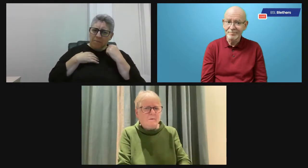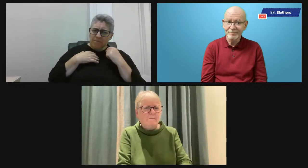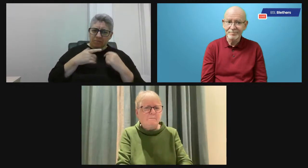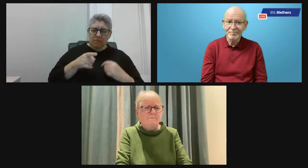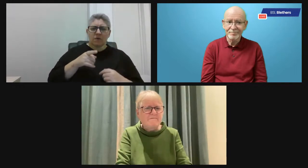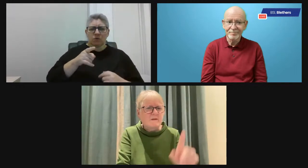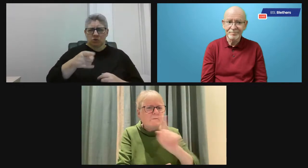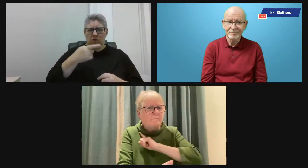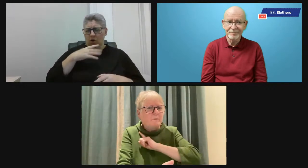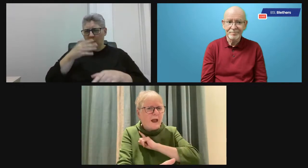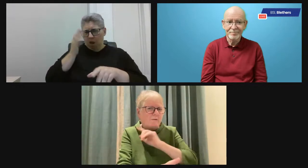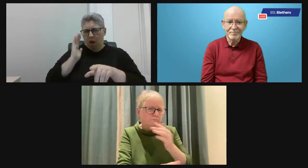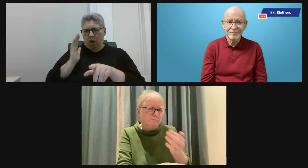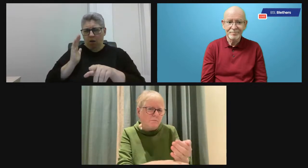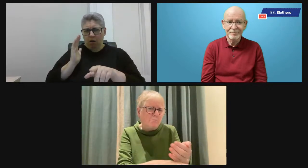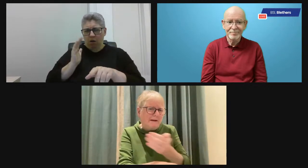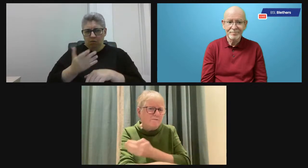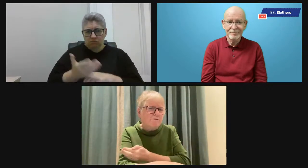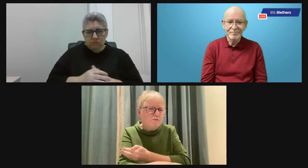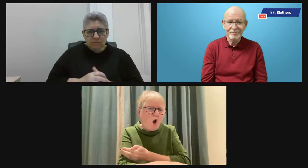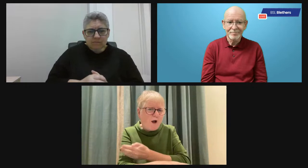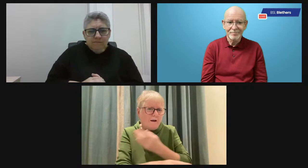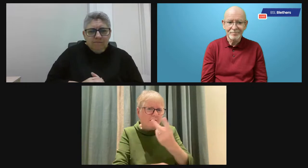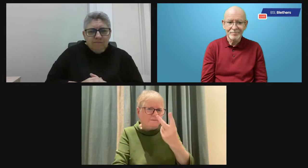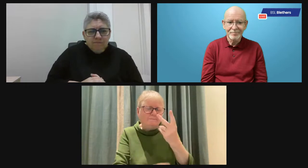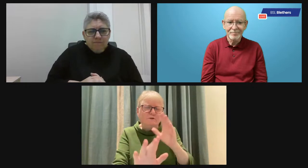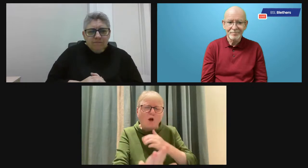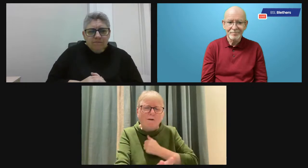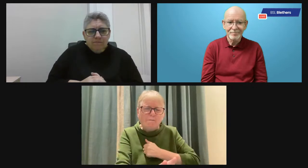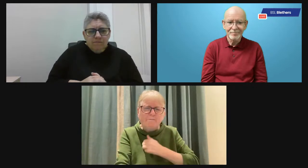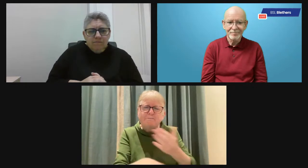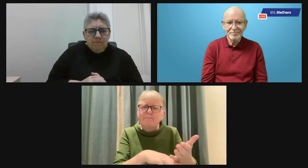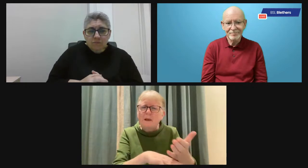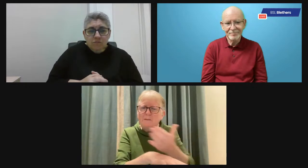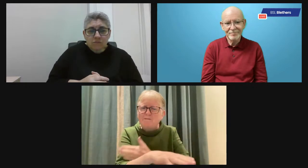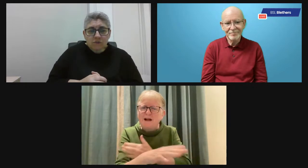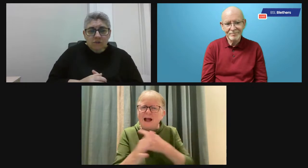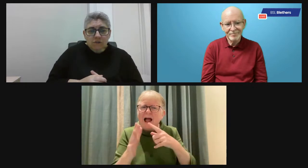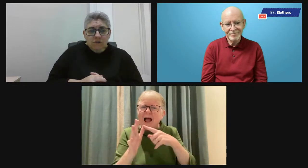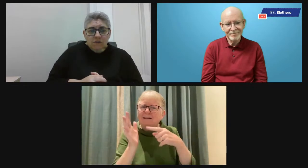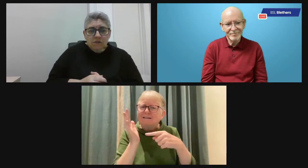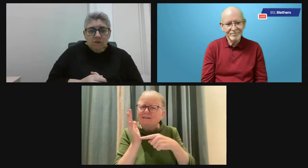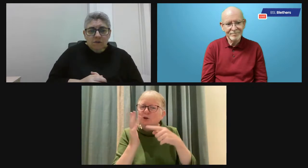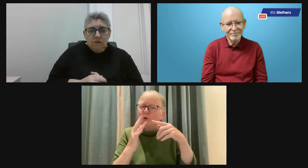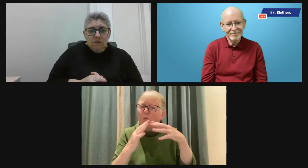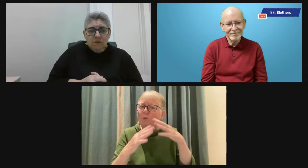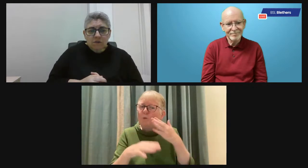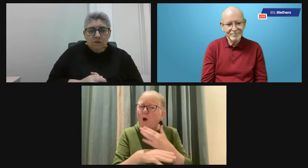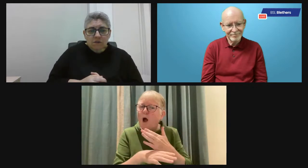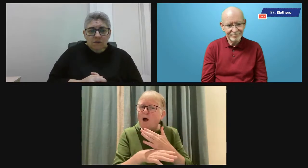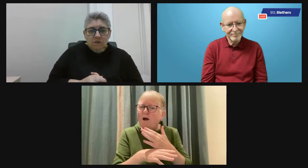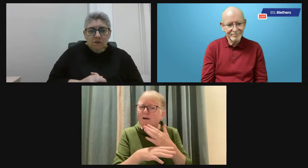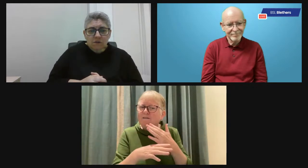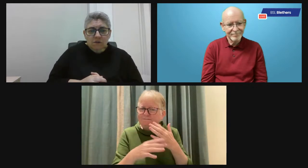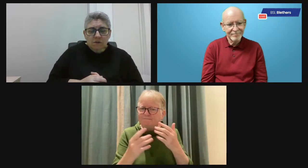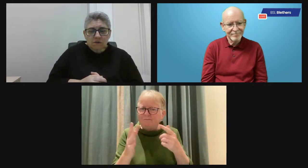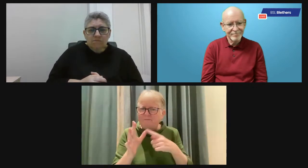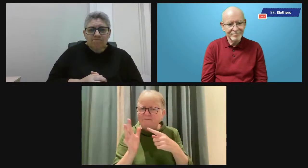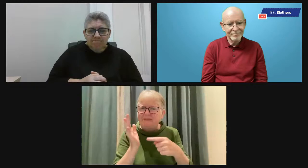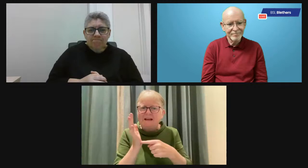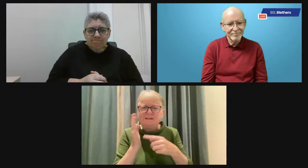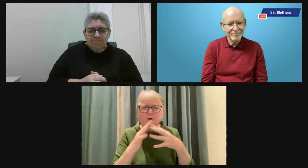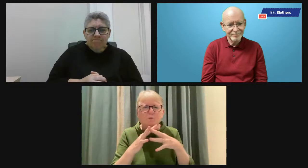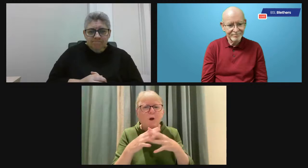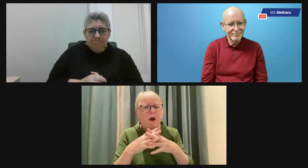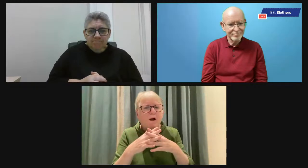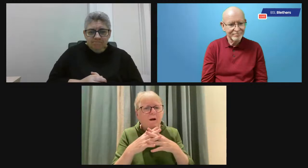amazing. Yeah. And I think because, I'm sorry, I didn't mean to interrupt you then, but I think